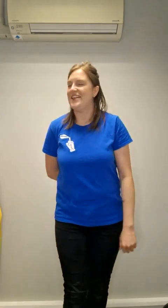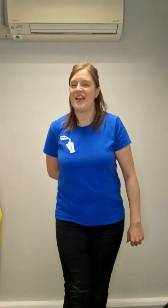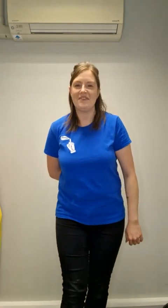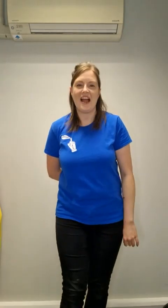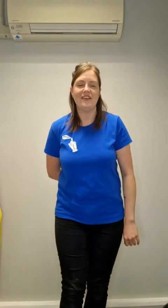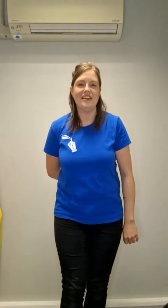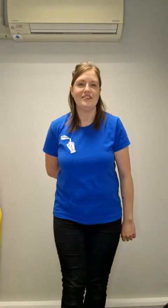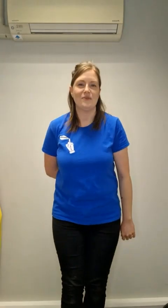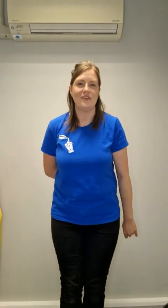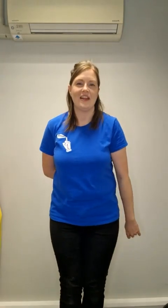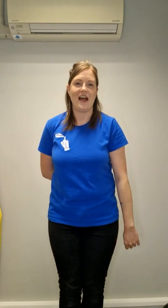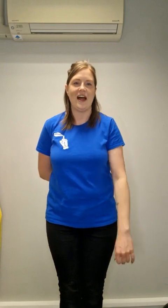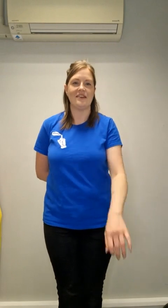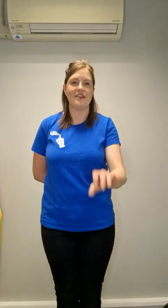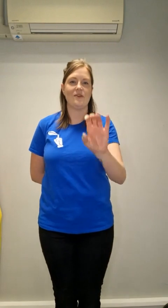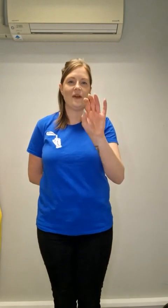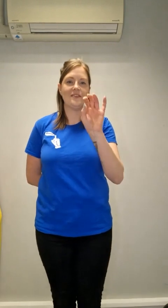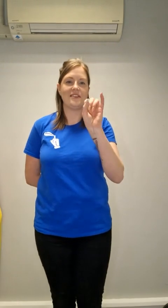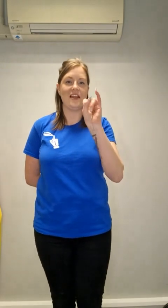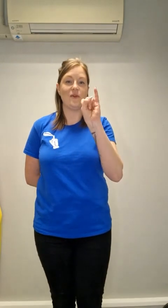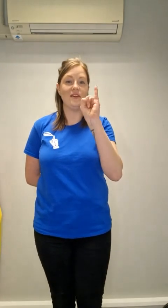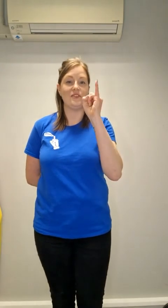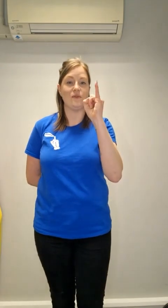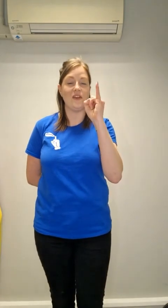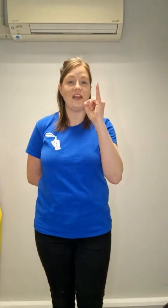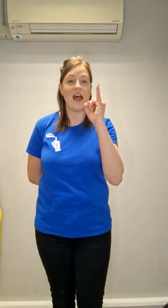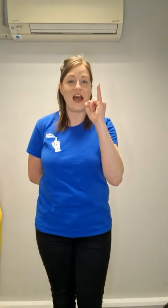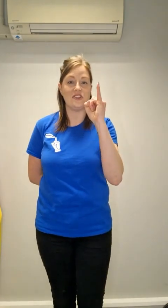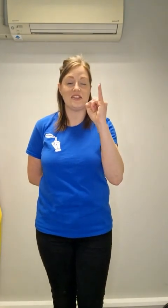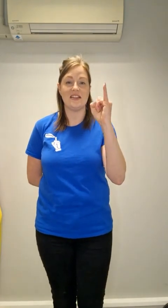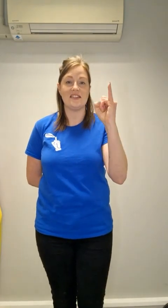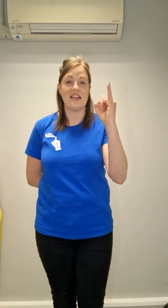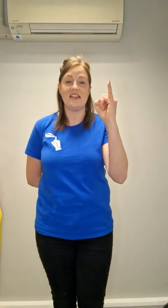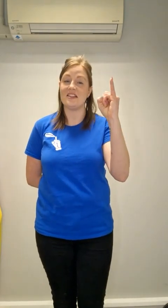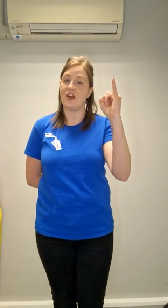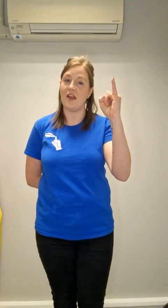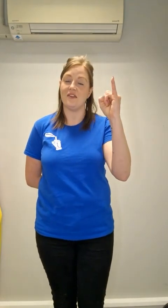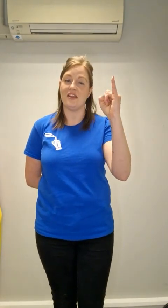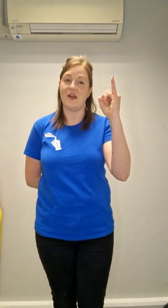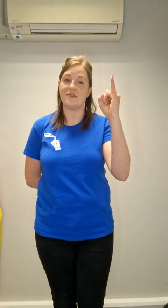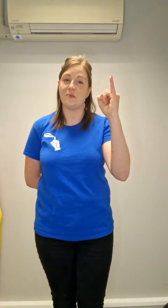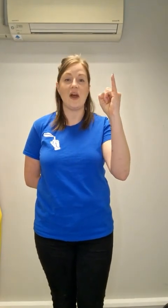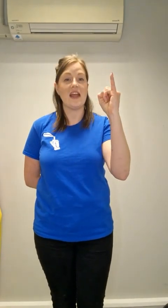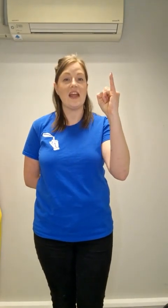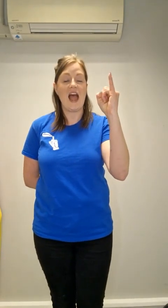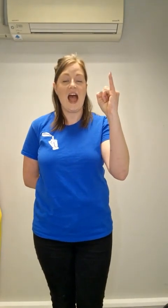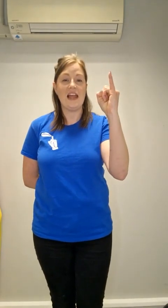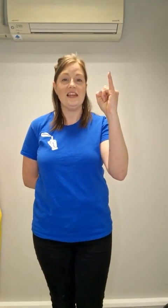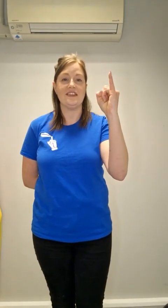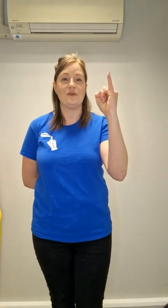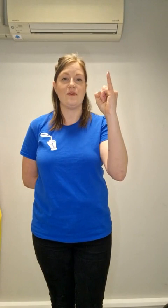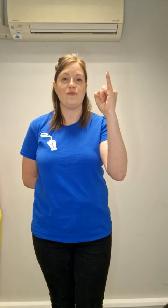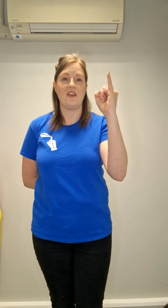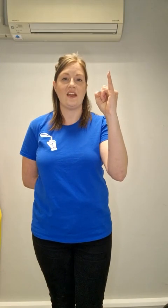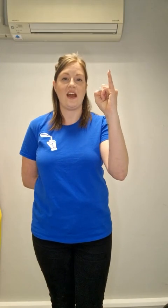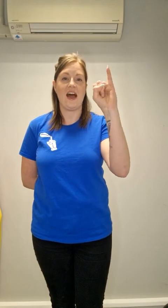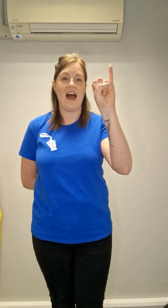Then we have a little finger hand. So you're going to take your little finger and just extend it and tuck everything else away. A little finger